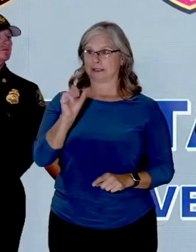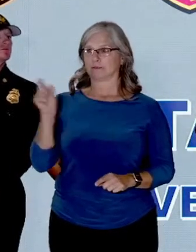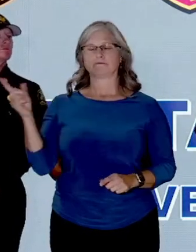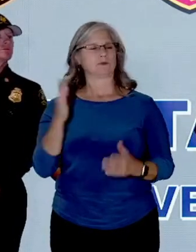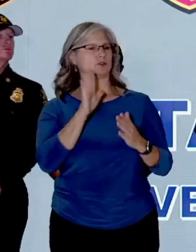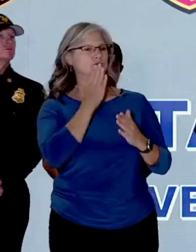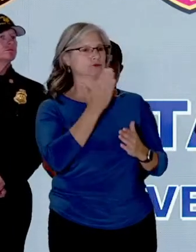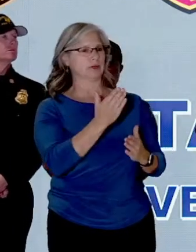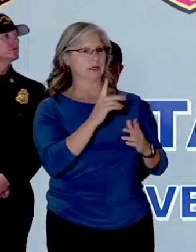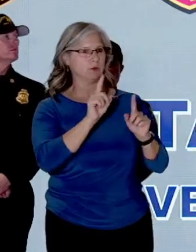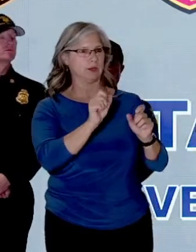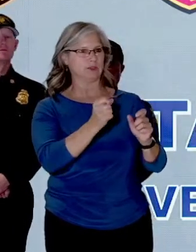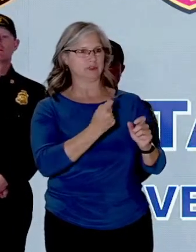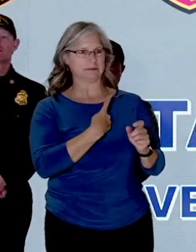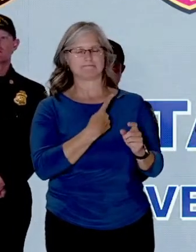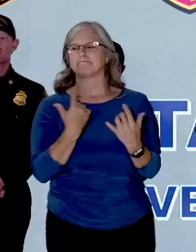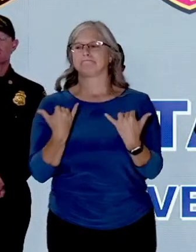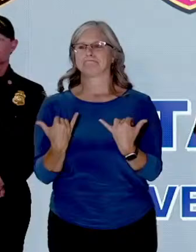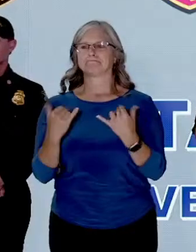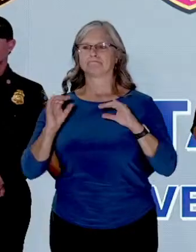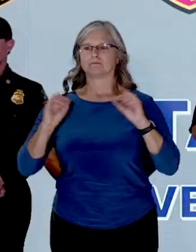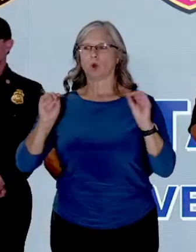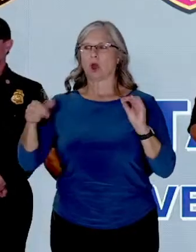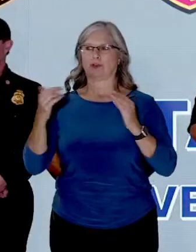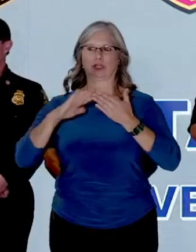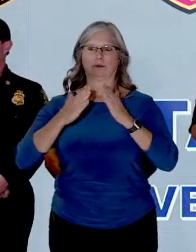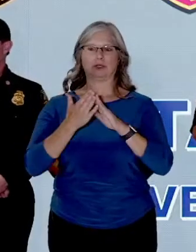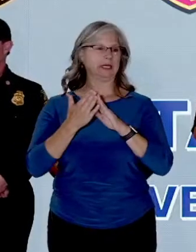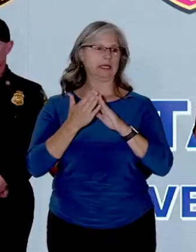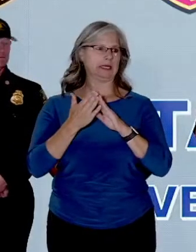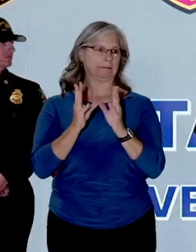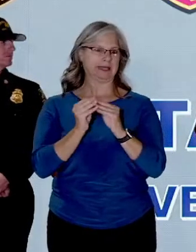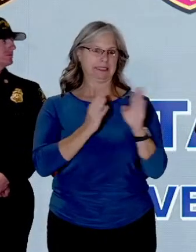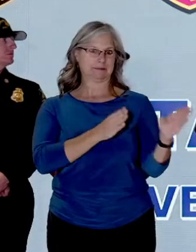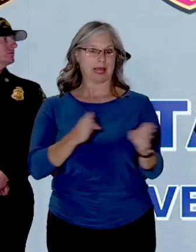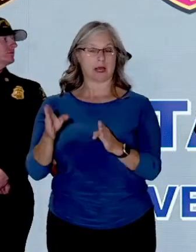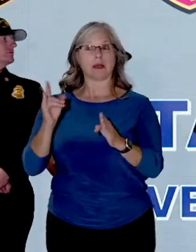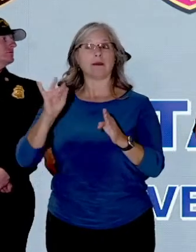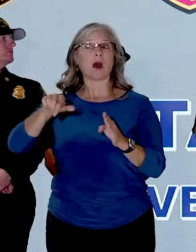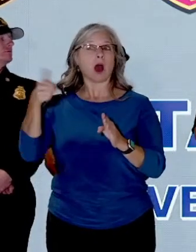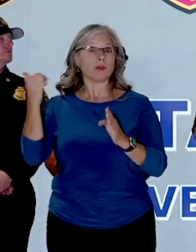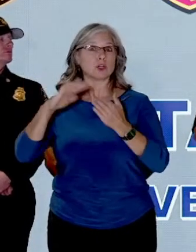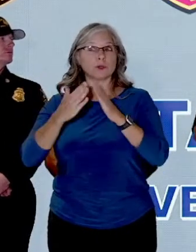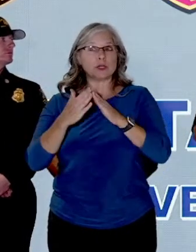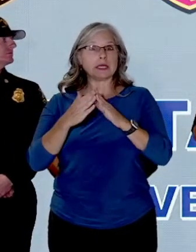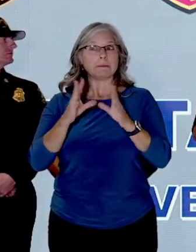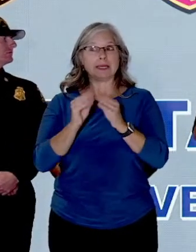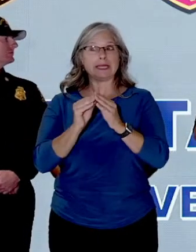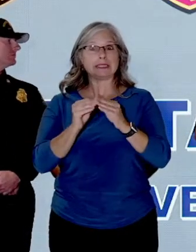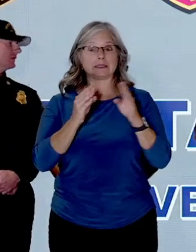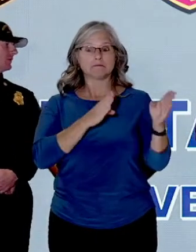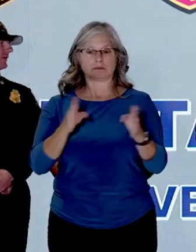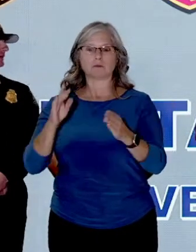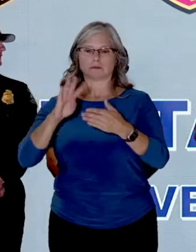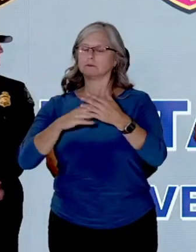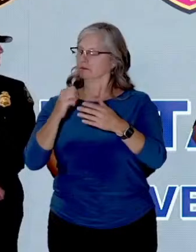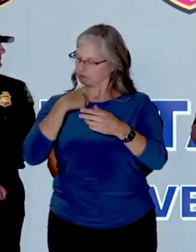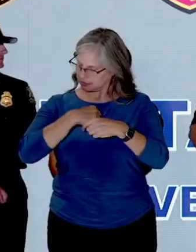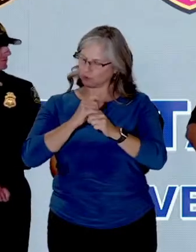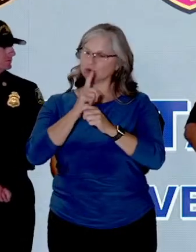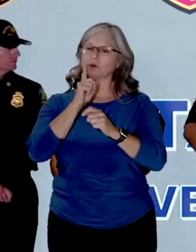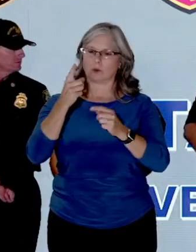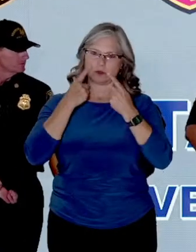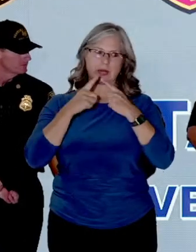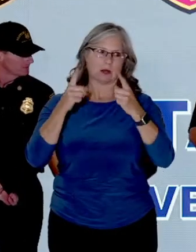Great question, thank you. At this time, we do not have any other community meetings planned. If other community meetings are scheduled and planned, we will make sure to make